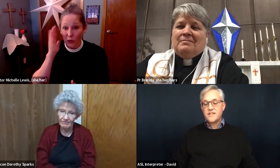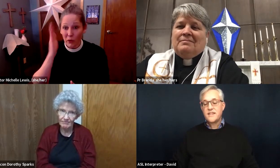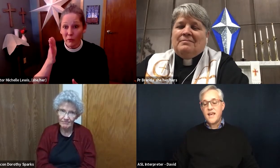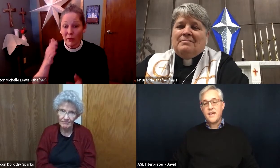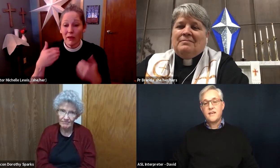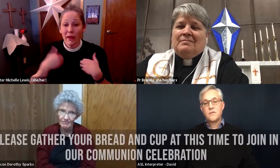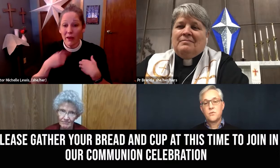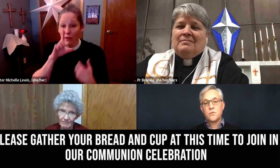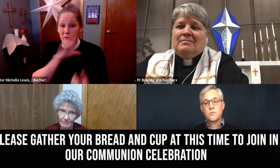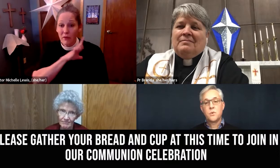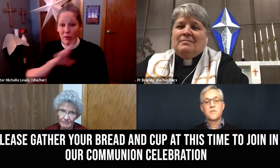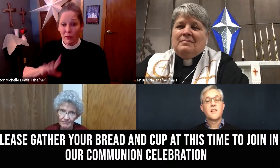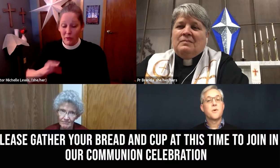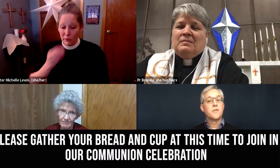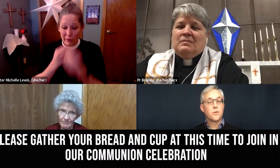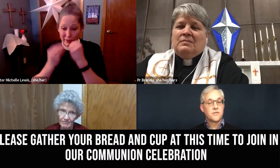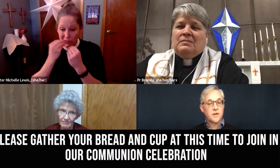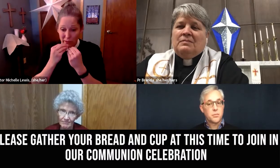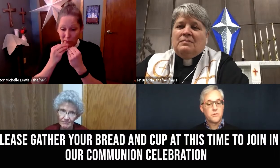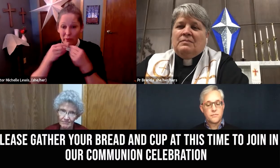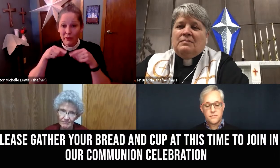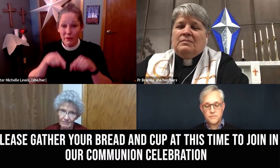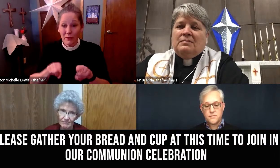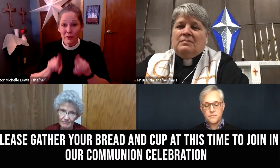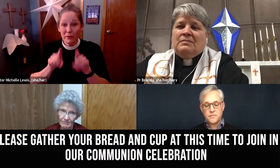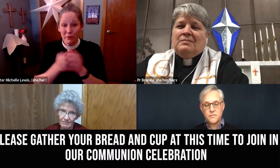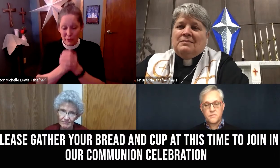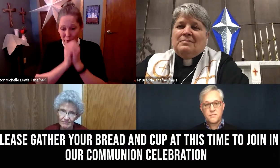Remember that today we will celebrate the Lord's Supper.